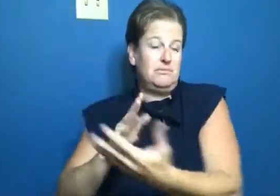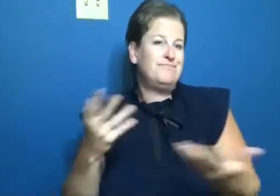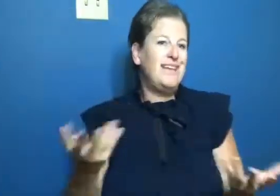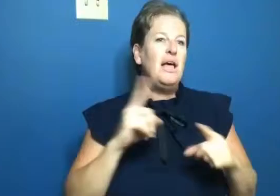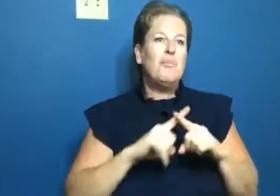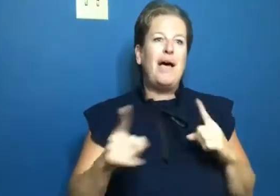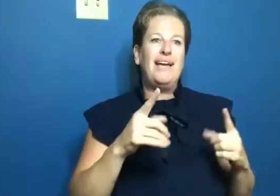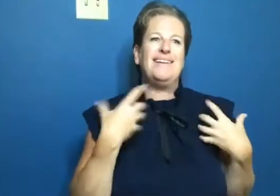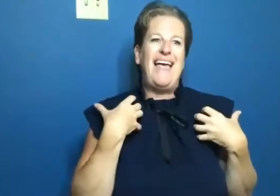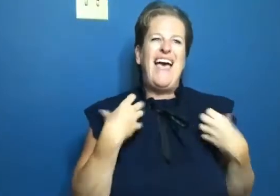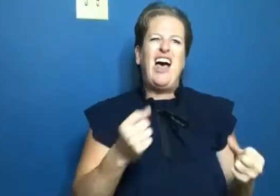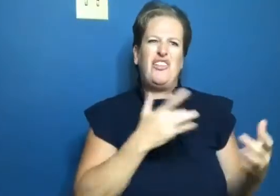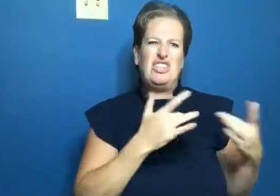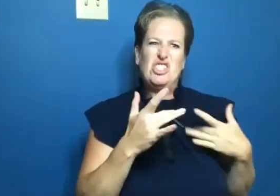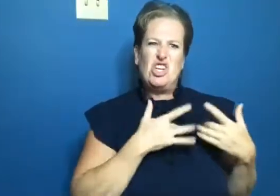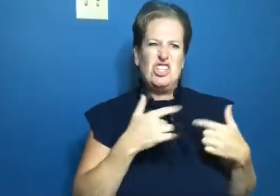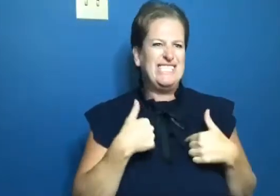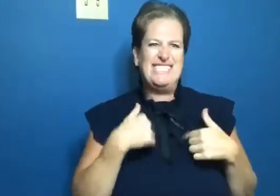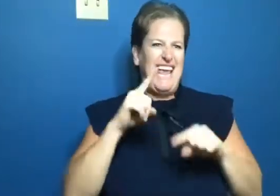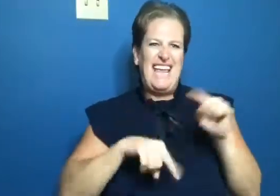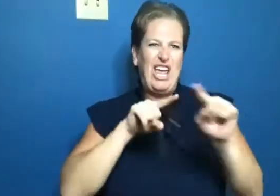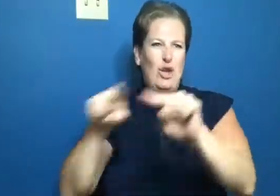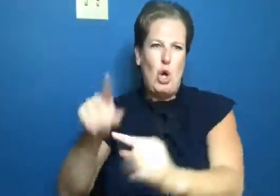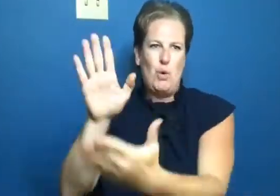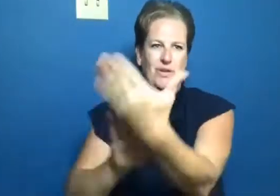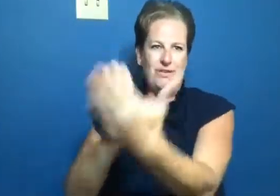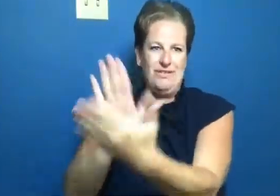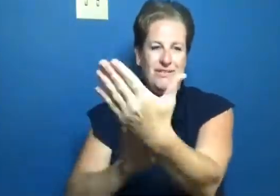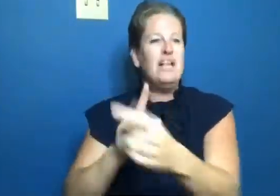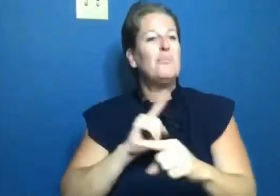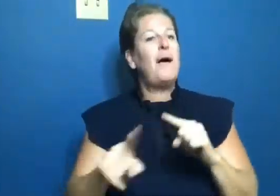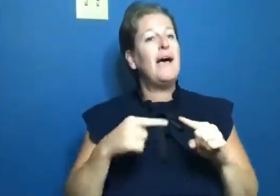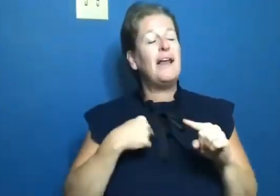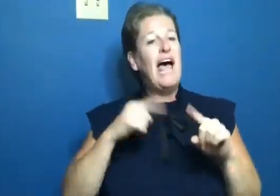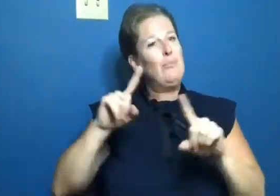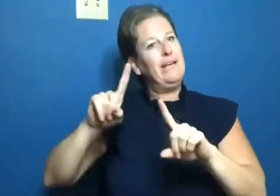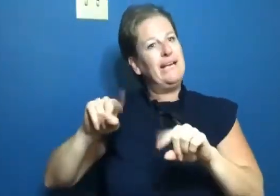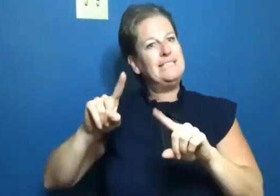to be there in person, but I have been attending at least 3 Zoom meetings a week. So,